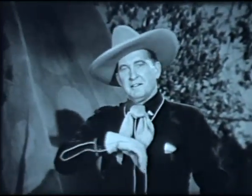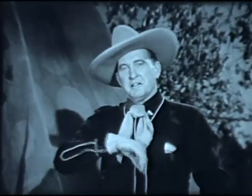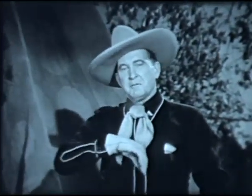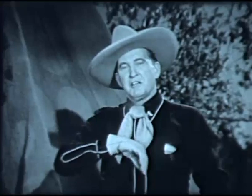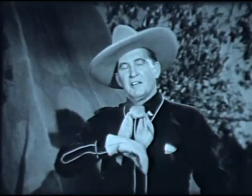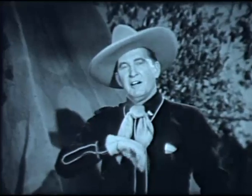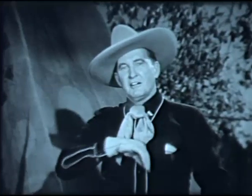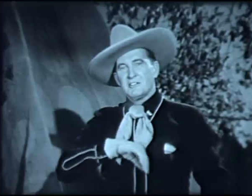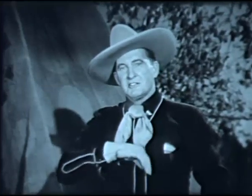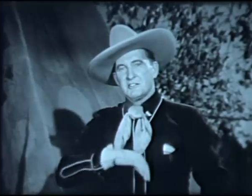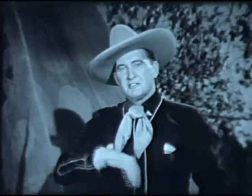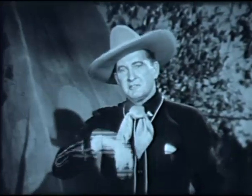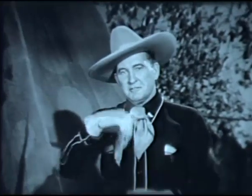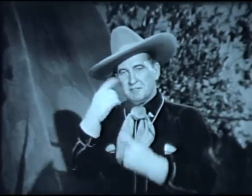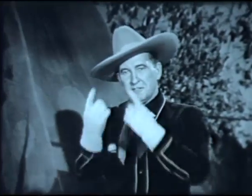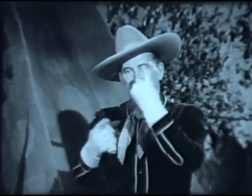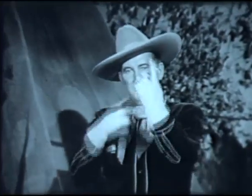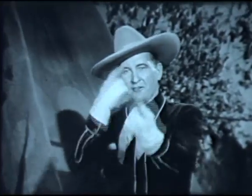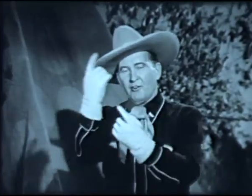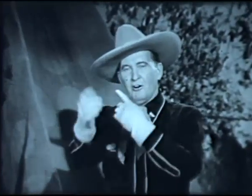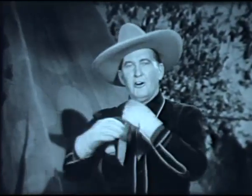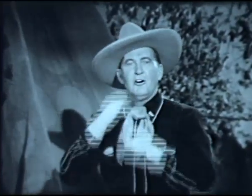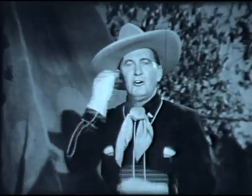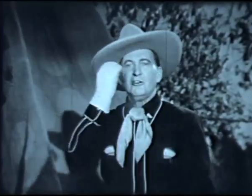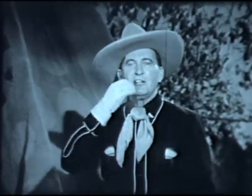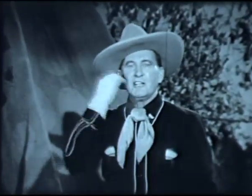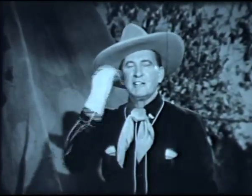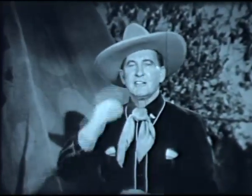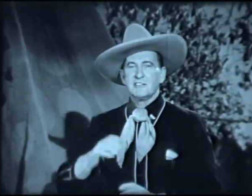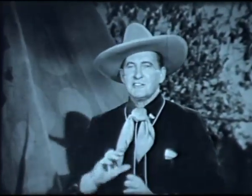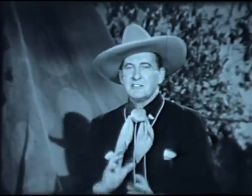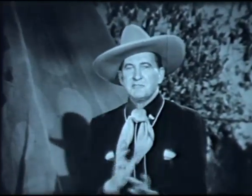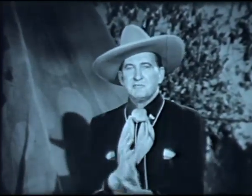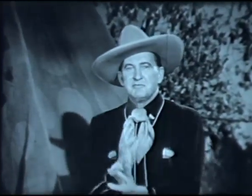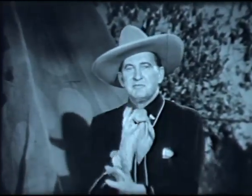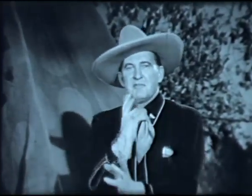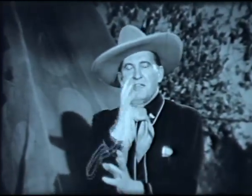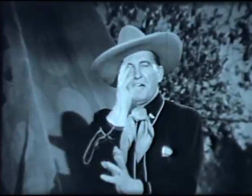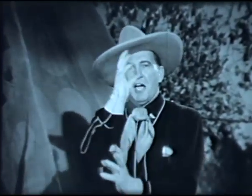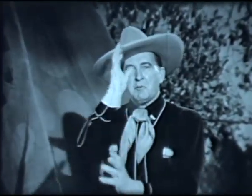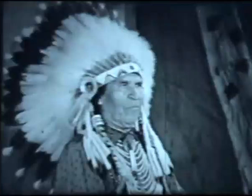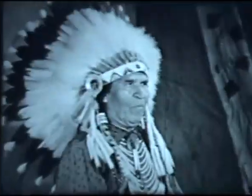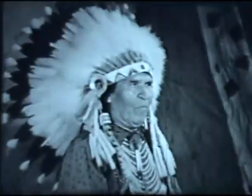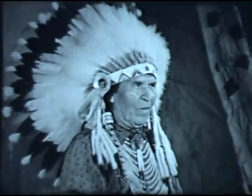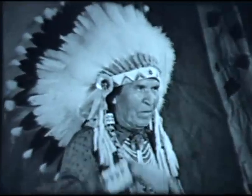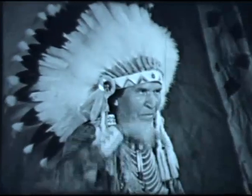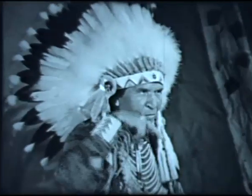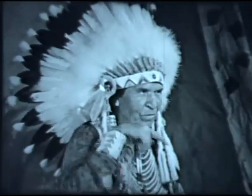and made the hearts of all the Indians happy.